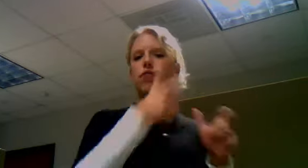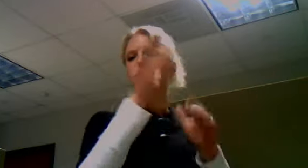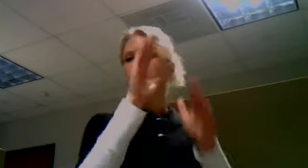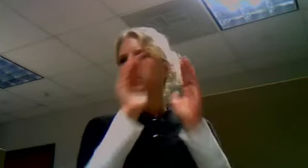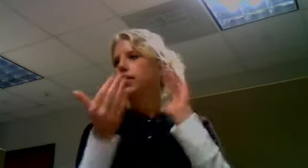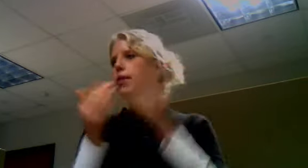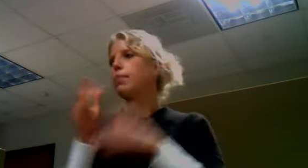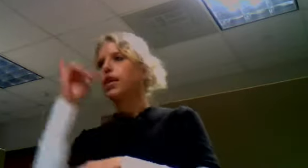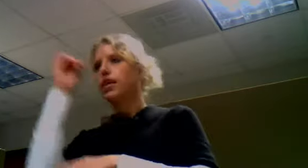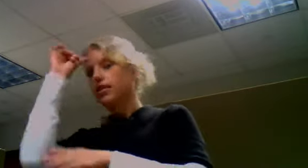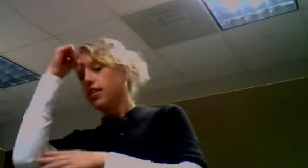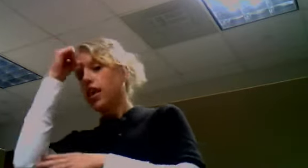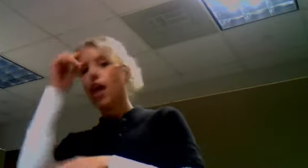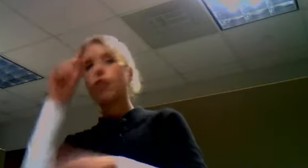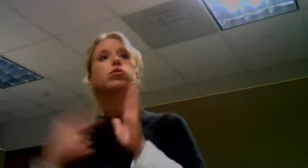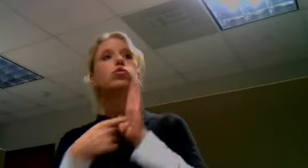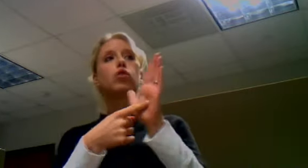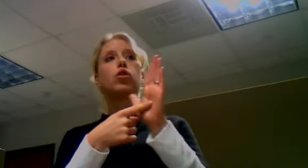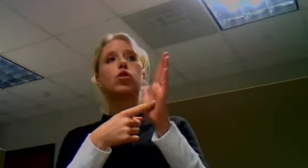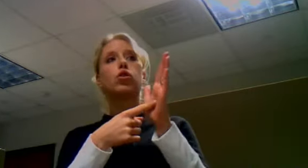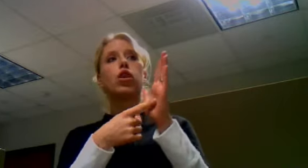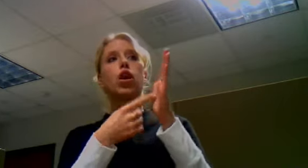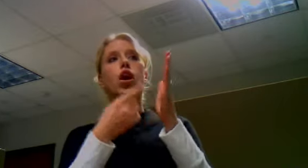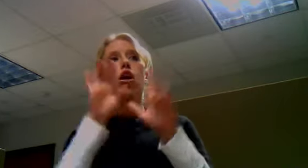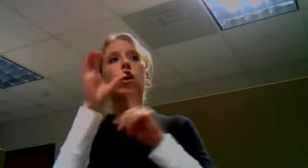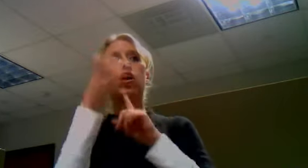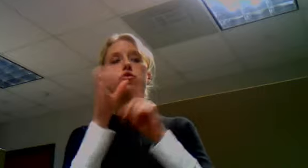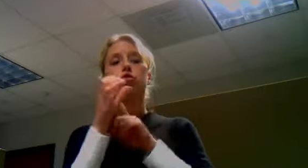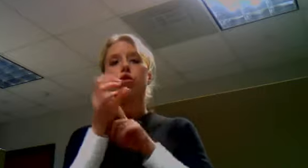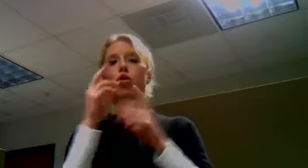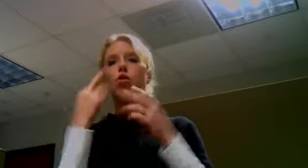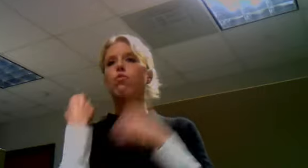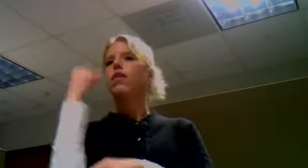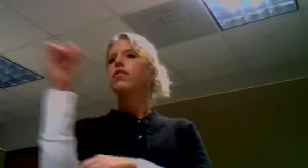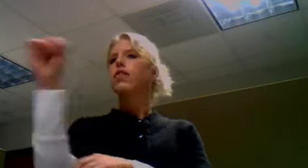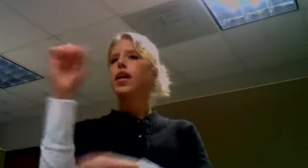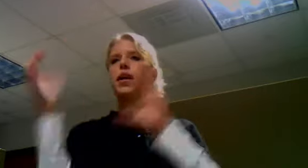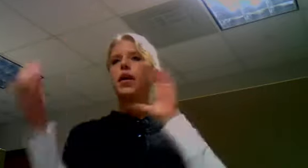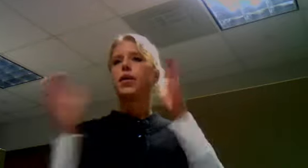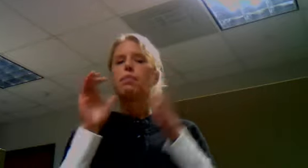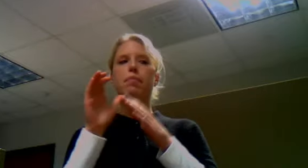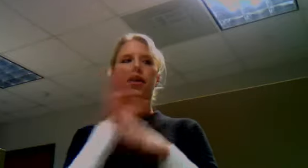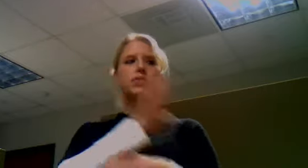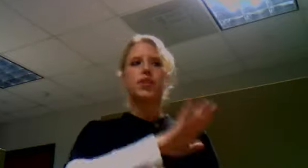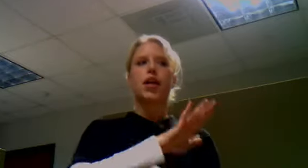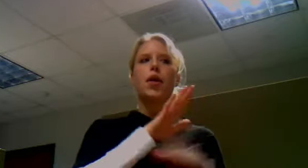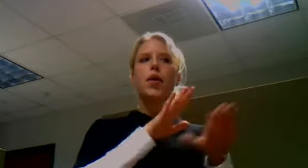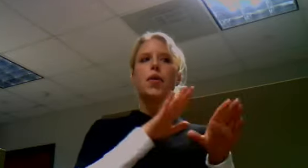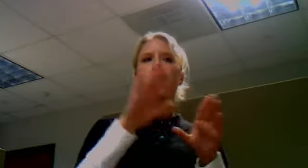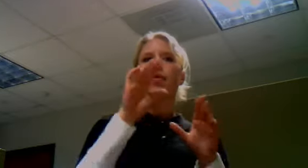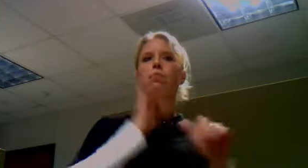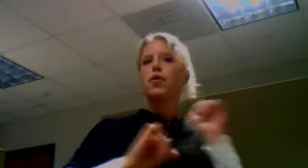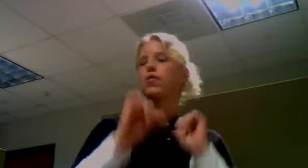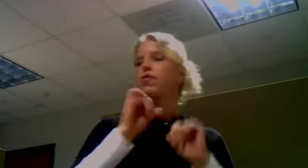Revolution, when China went mad, and compare that country's performance with India under Indira Gandhi.